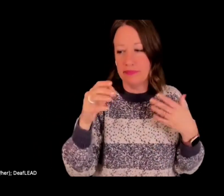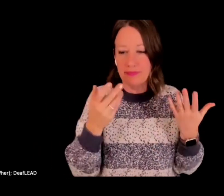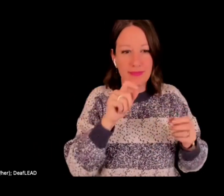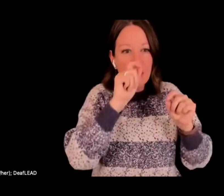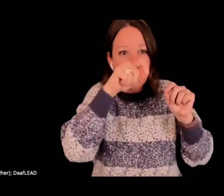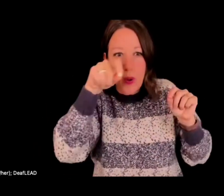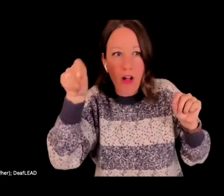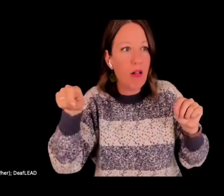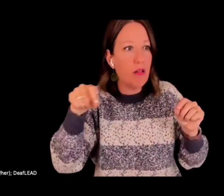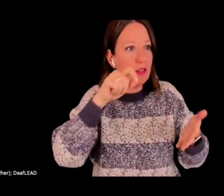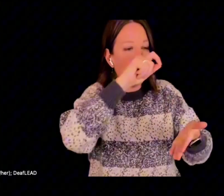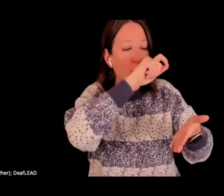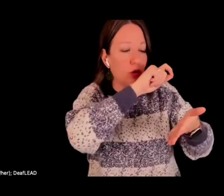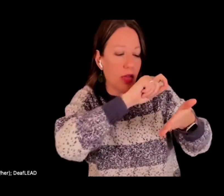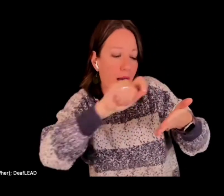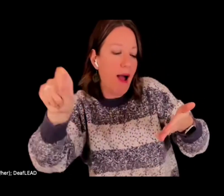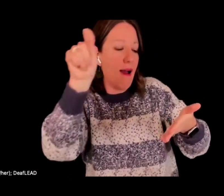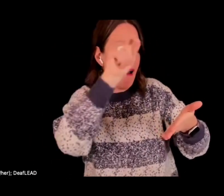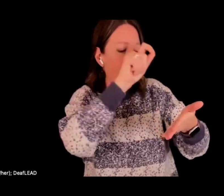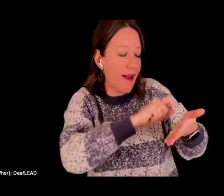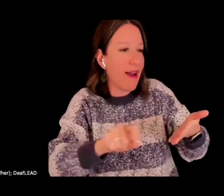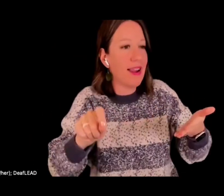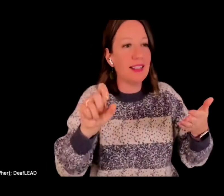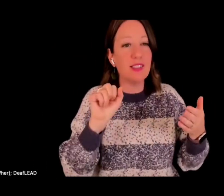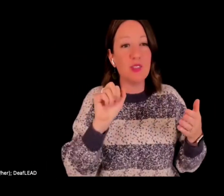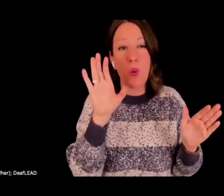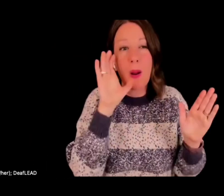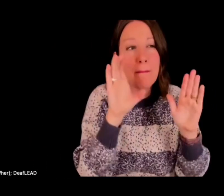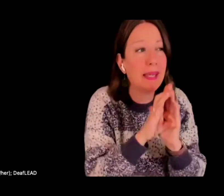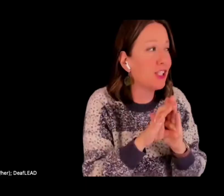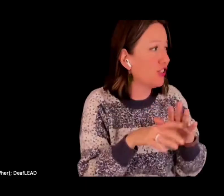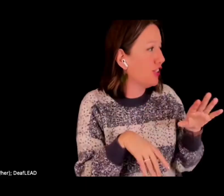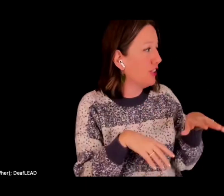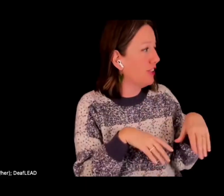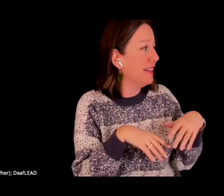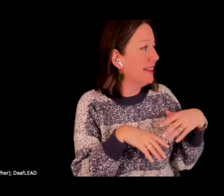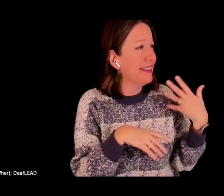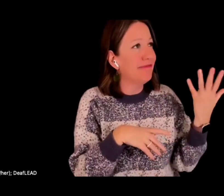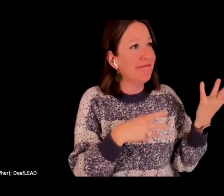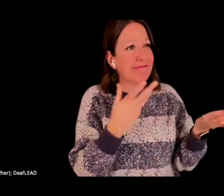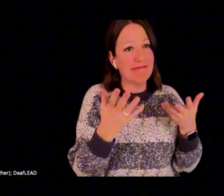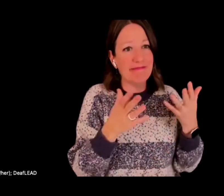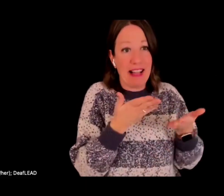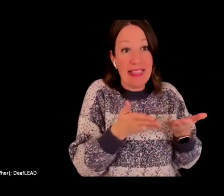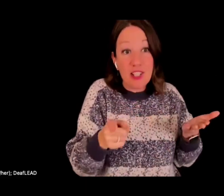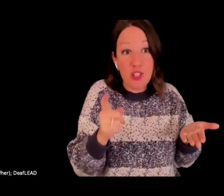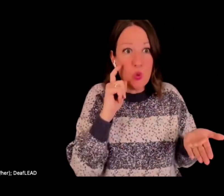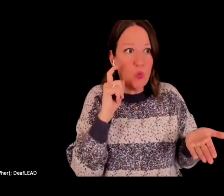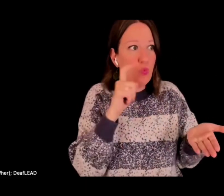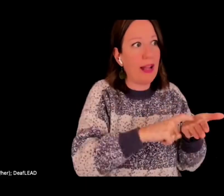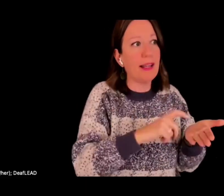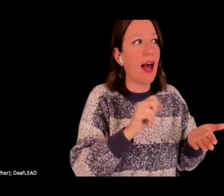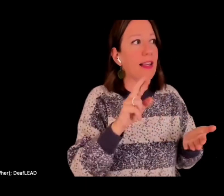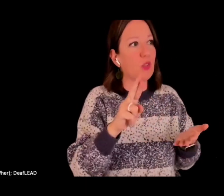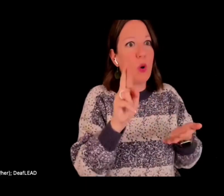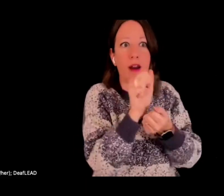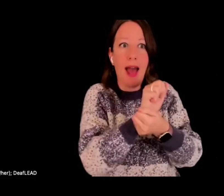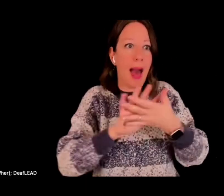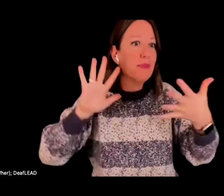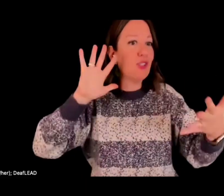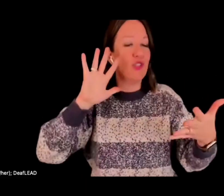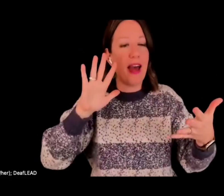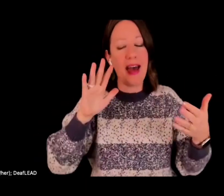of shapes, or would it be a squiggle line? Would it be a straight line? Or what kind of pictures or images come to